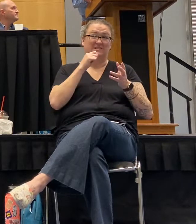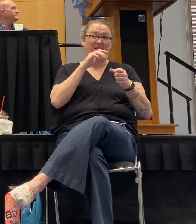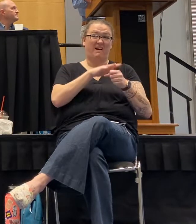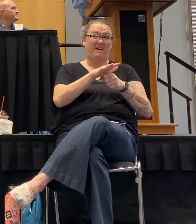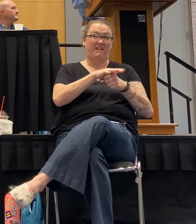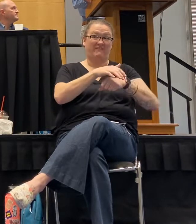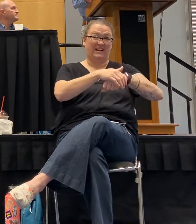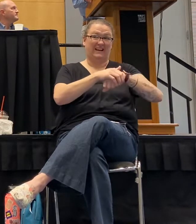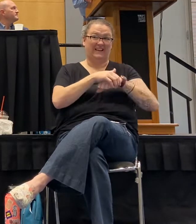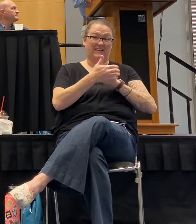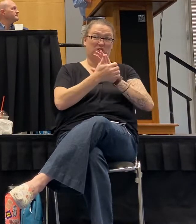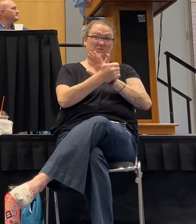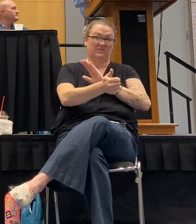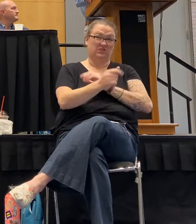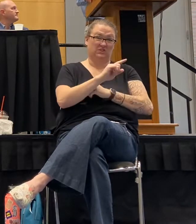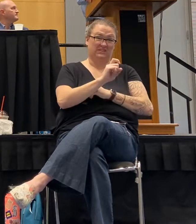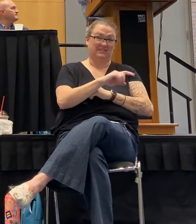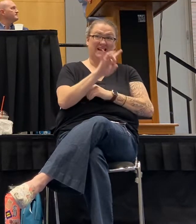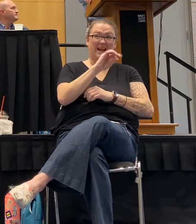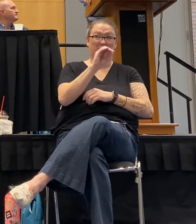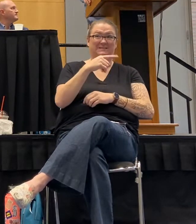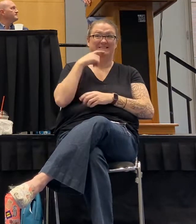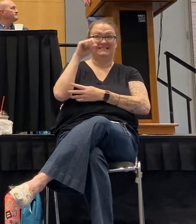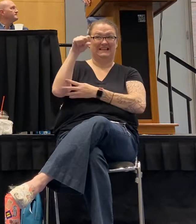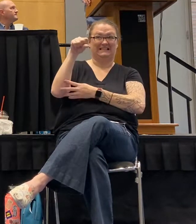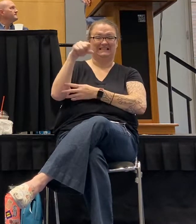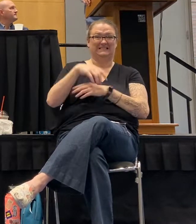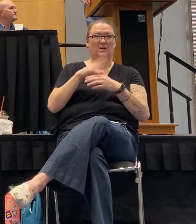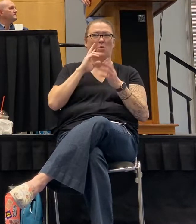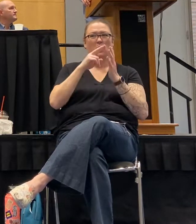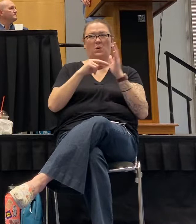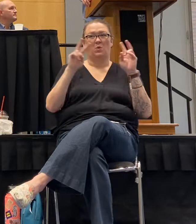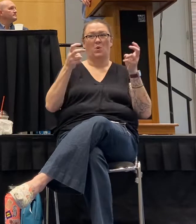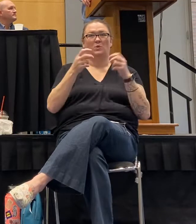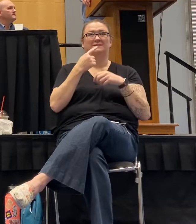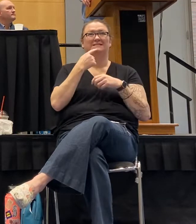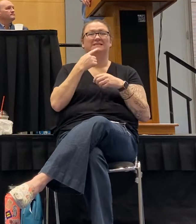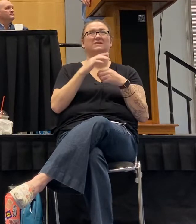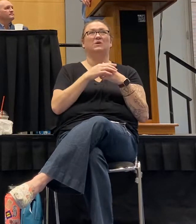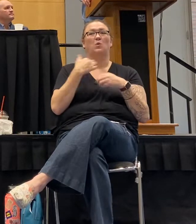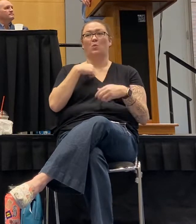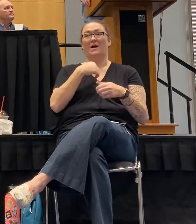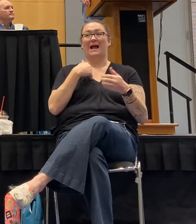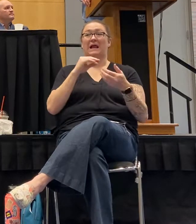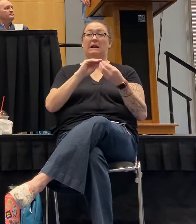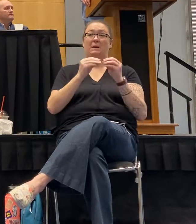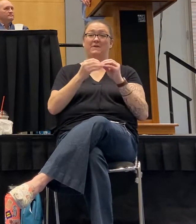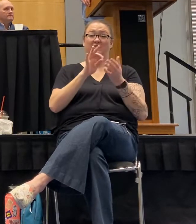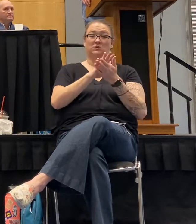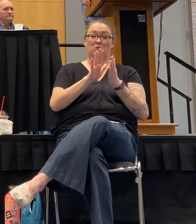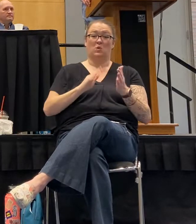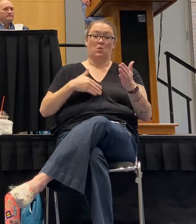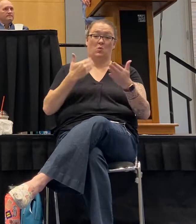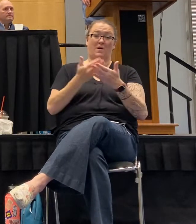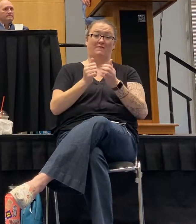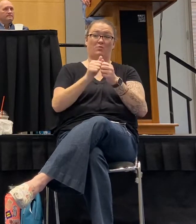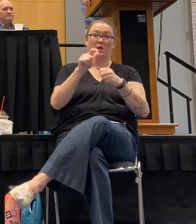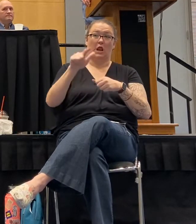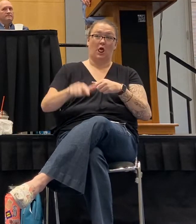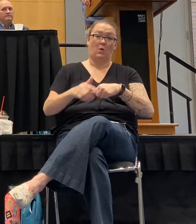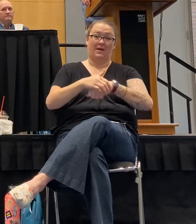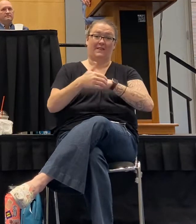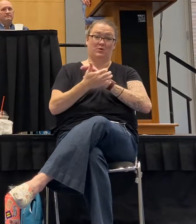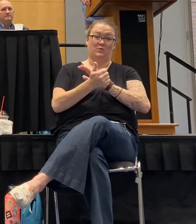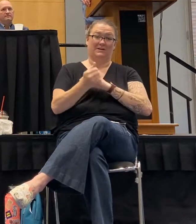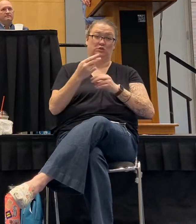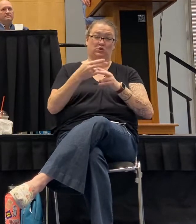English proficiency? 8% said yes, and I'll just read this quote here. They said, we had a number of scholars arrive with low English proficiency